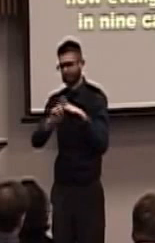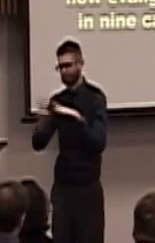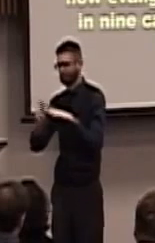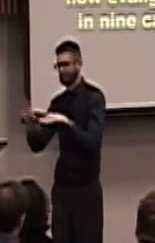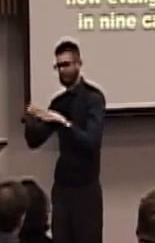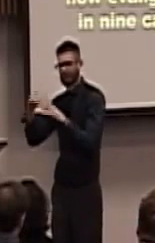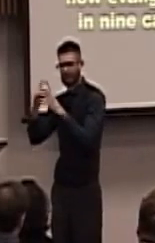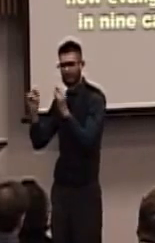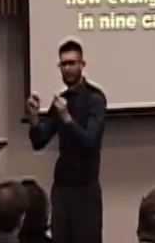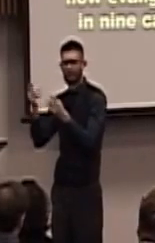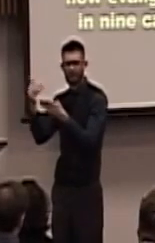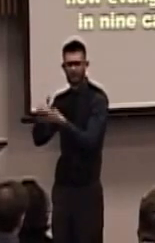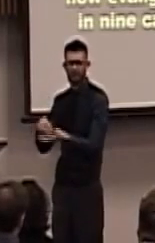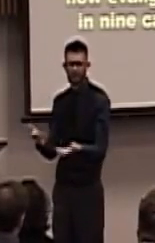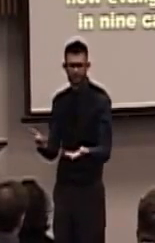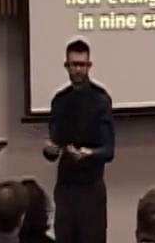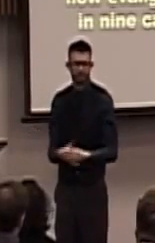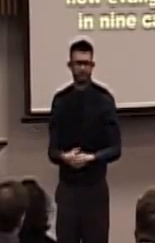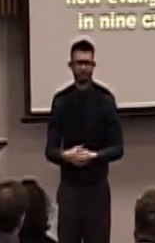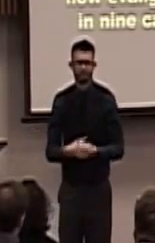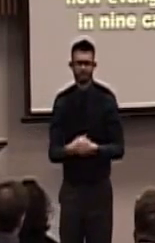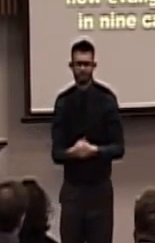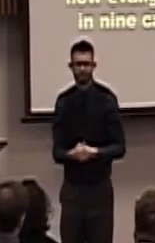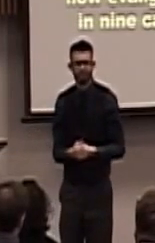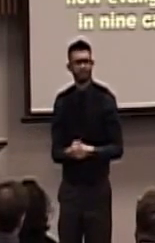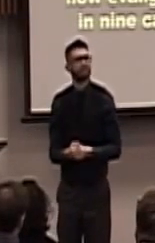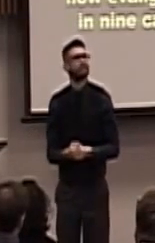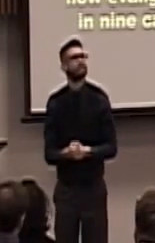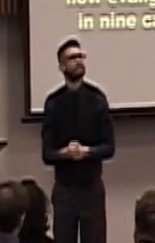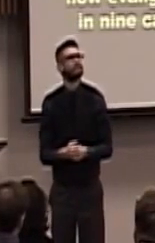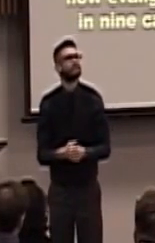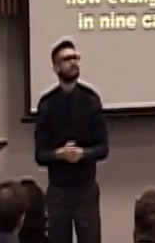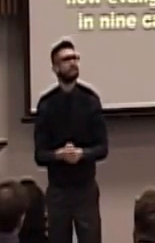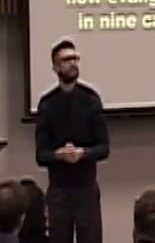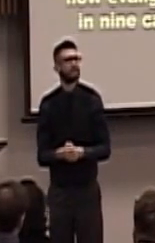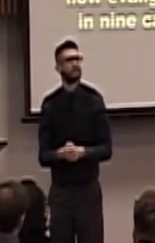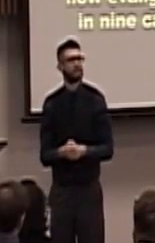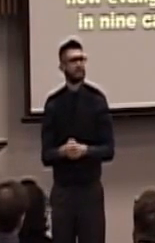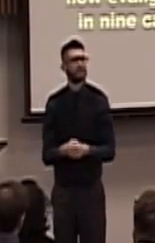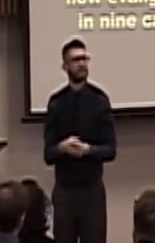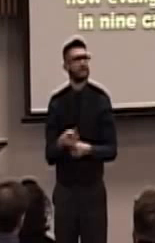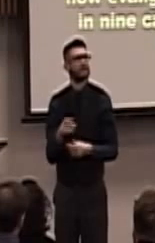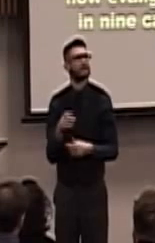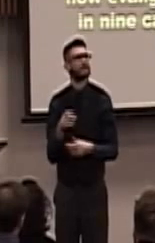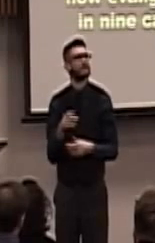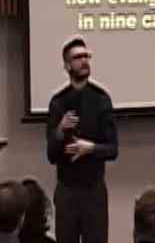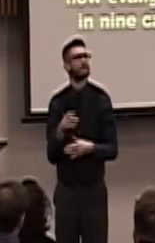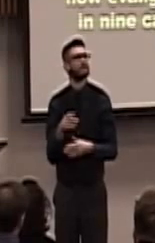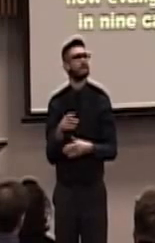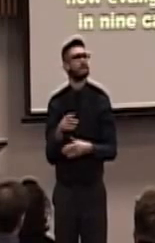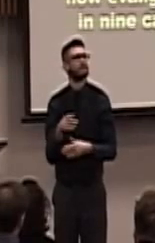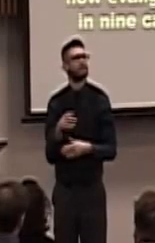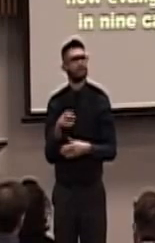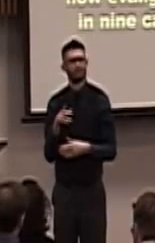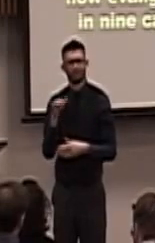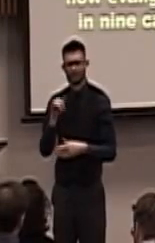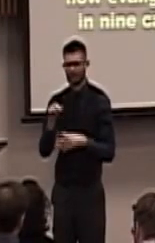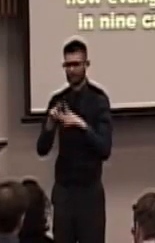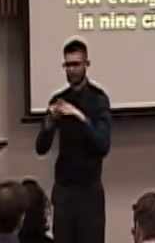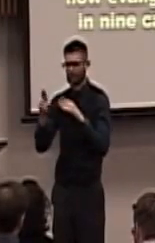again, and so the Kitiandongo refugee camp is very